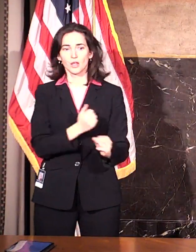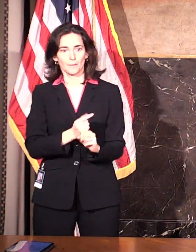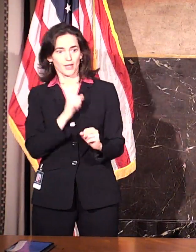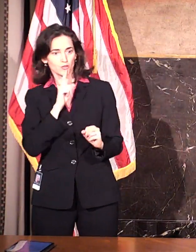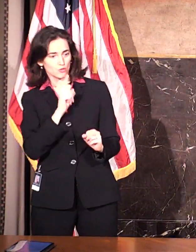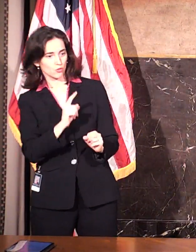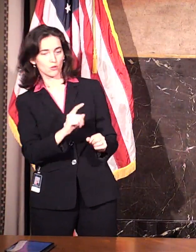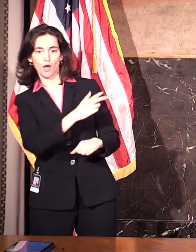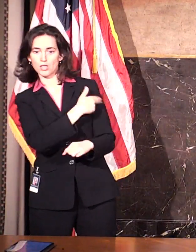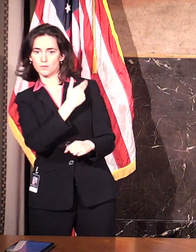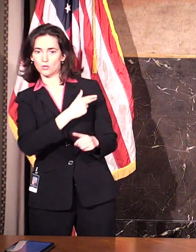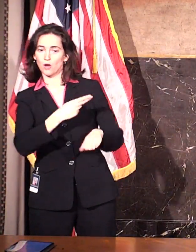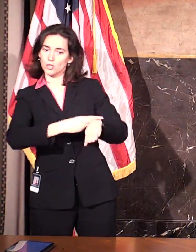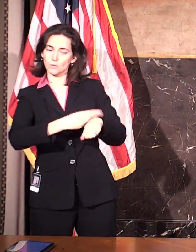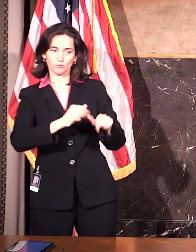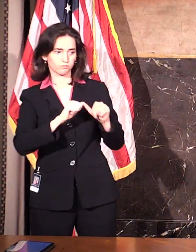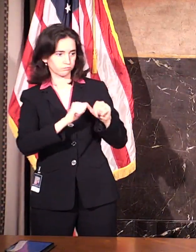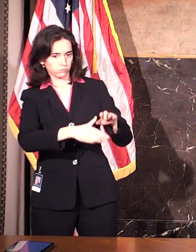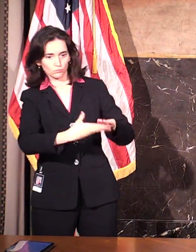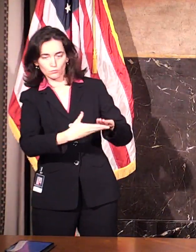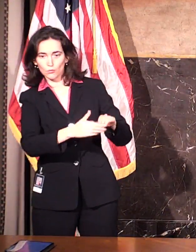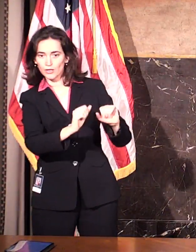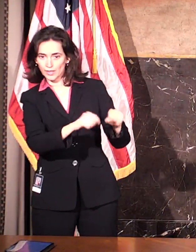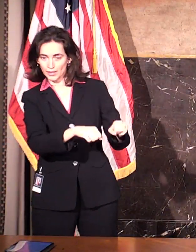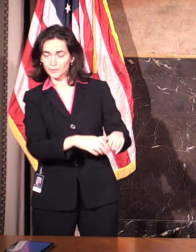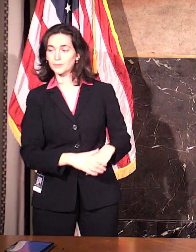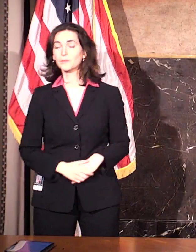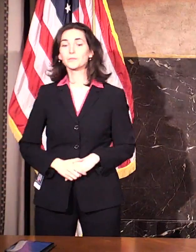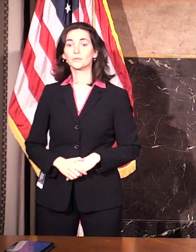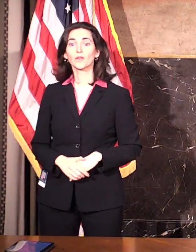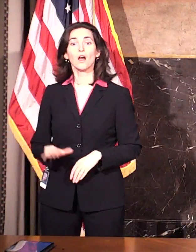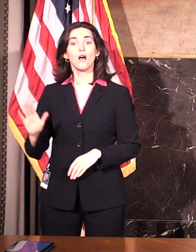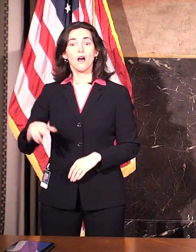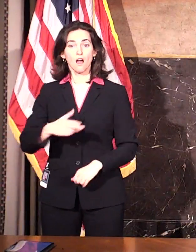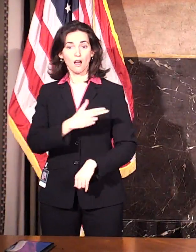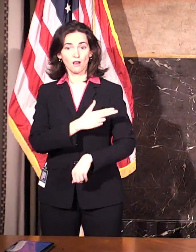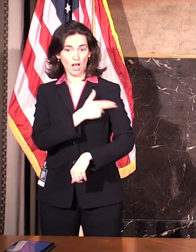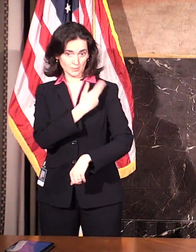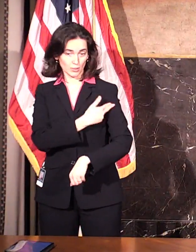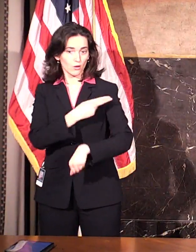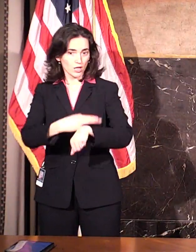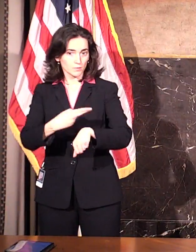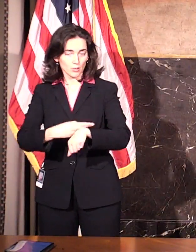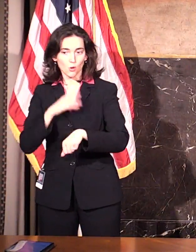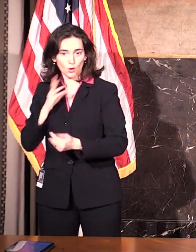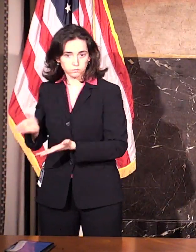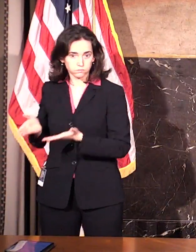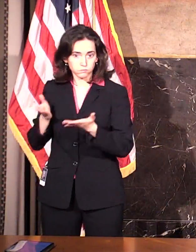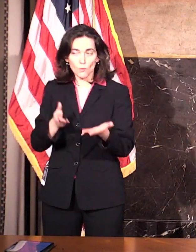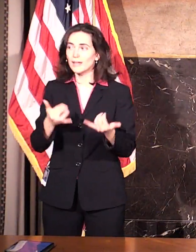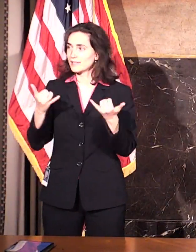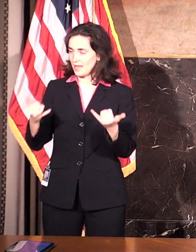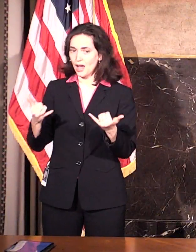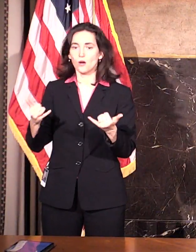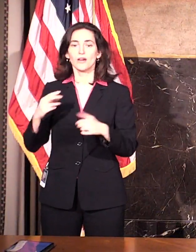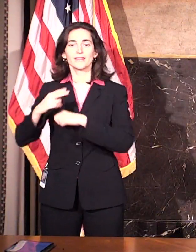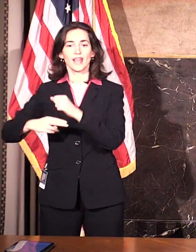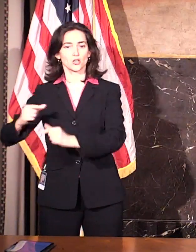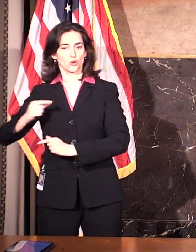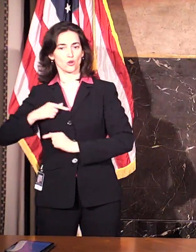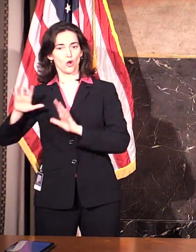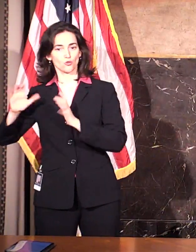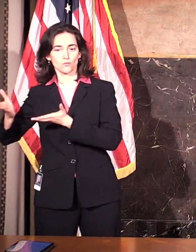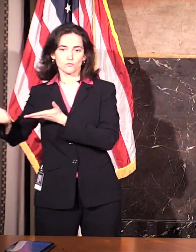stay in operation. And speaking of getting water to hospitals, I can tell you bulk water is being delivered as we speak by National Guardsmen